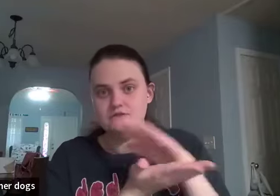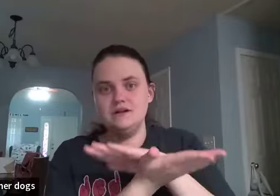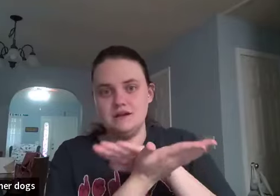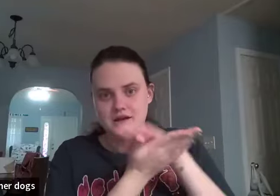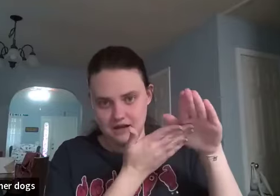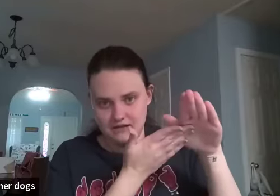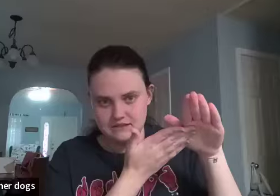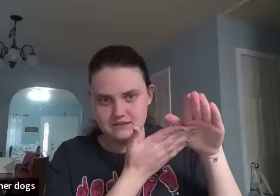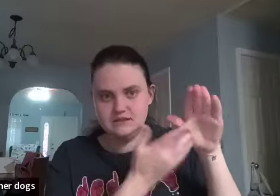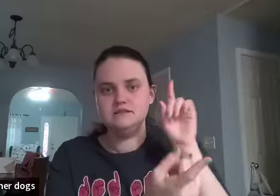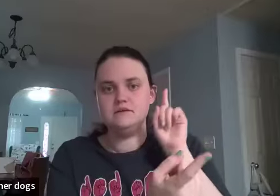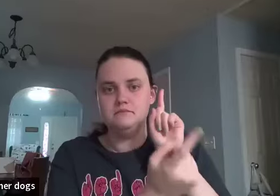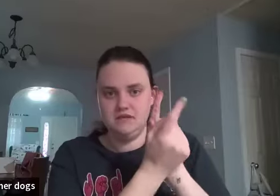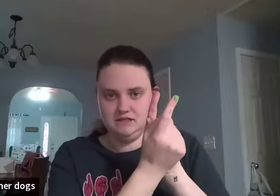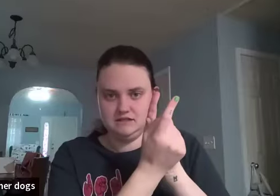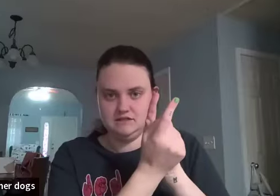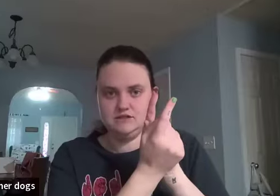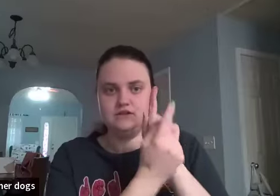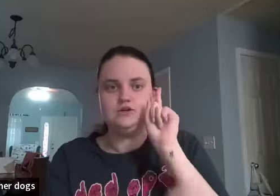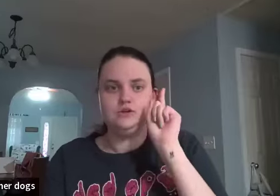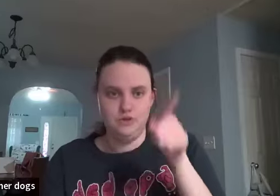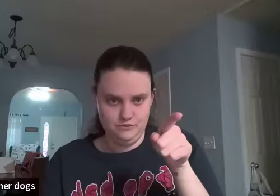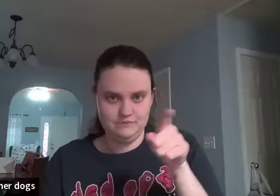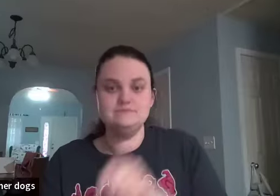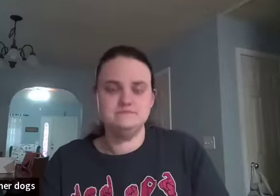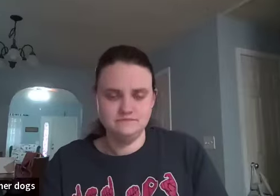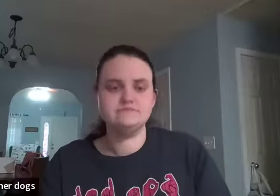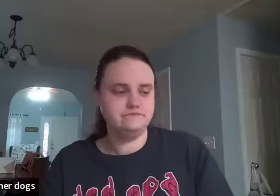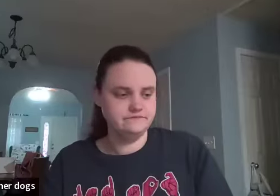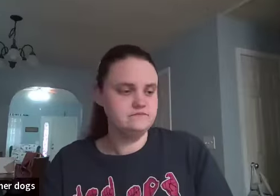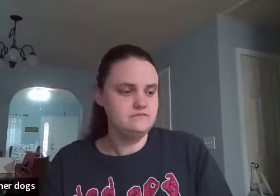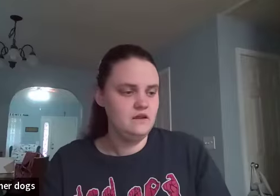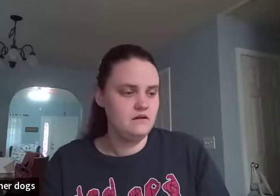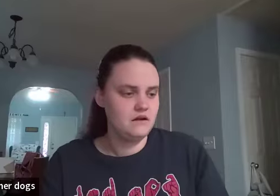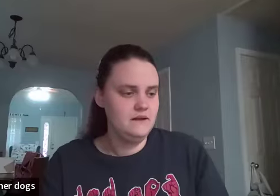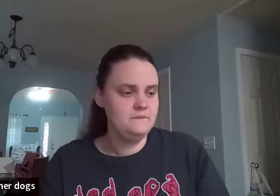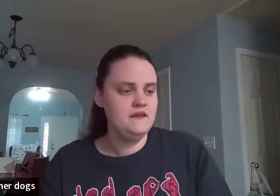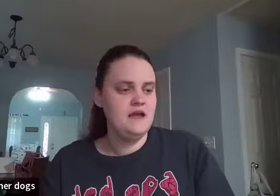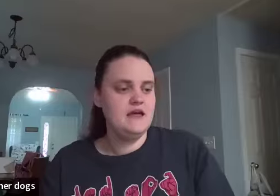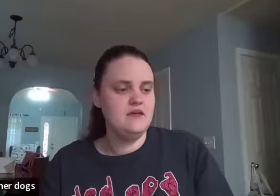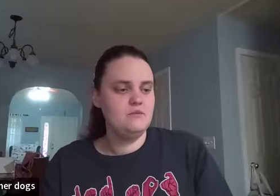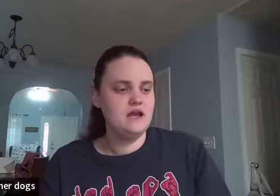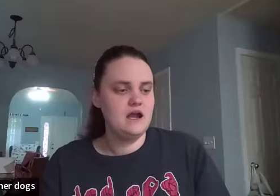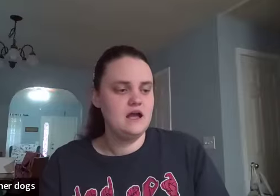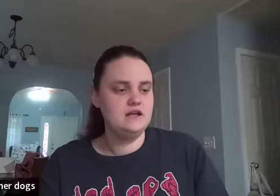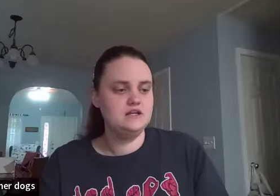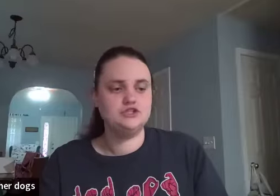you. Nice to meet you. All right. And then we had